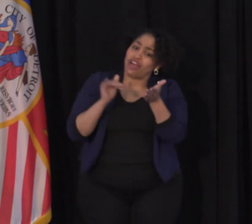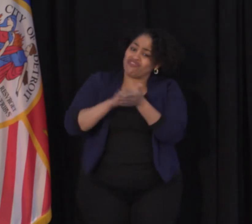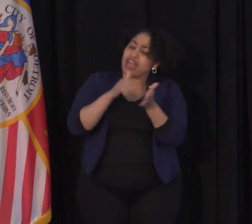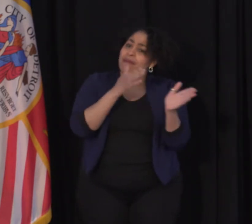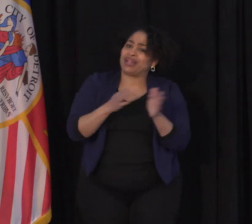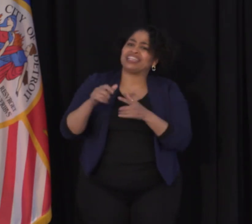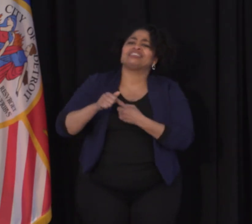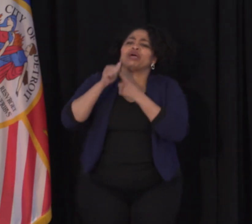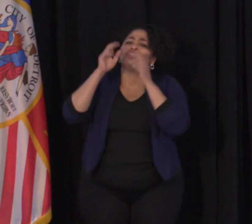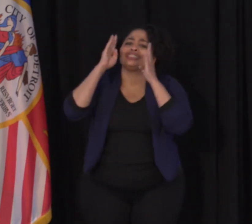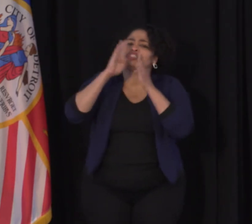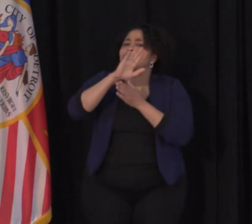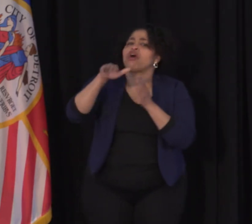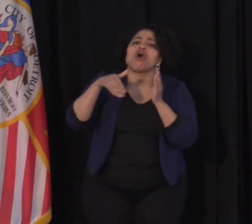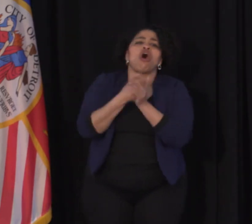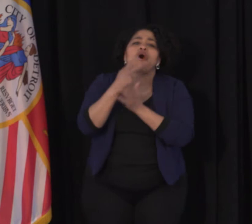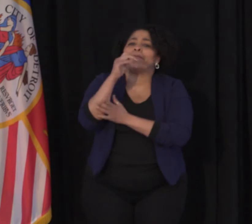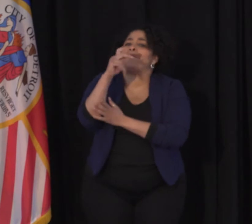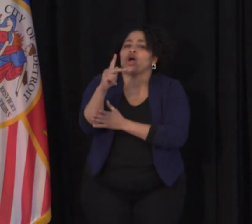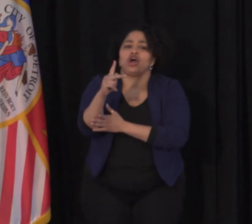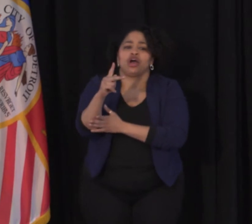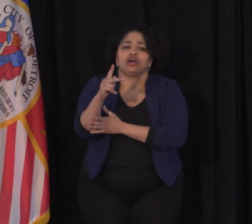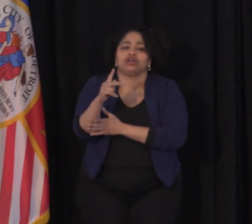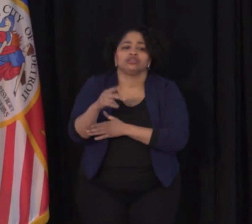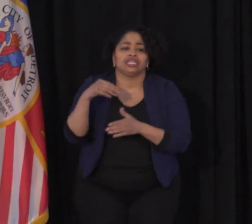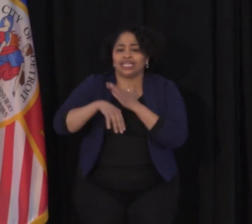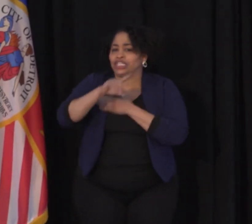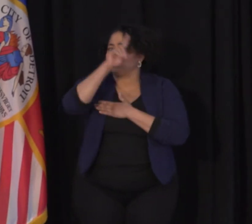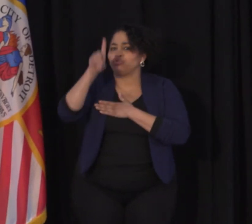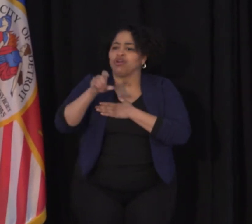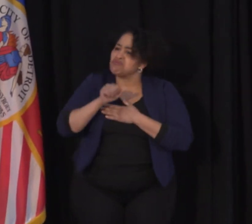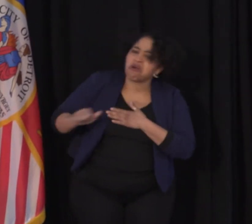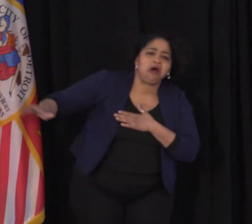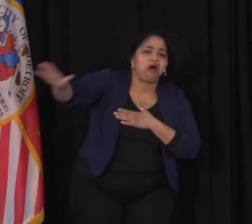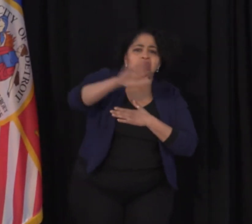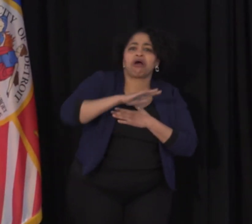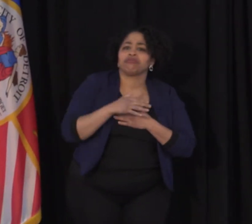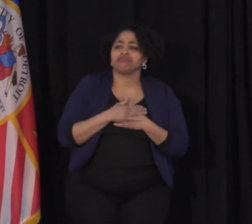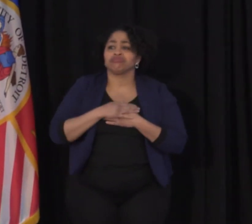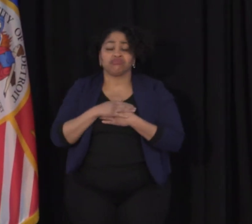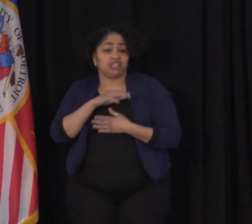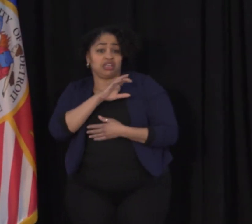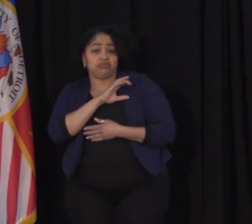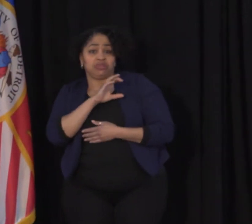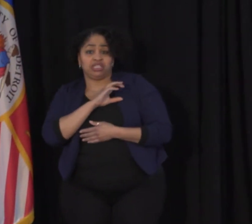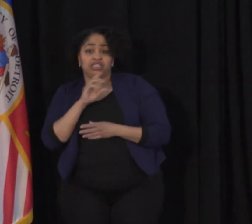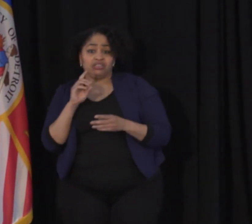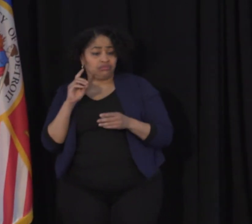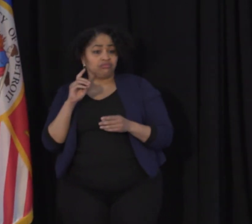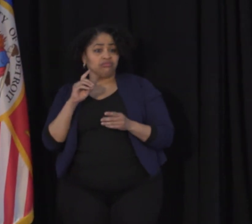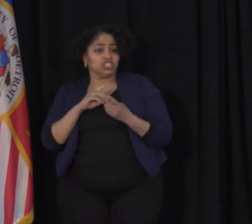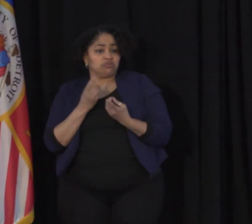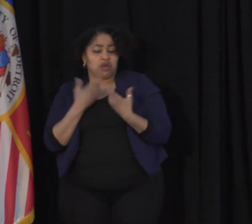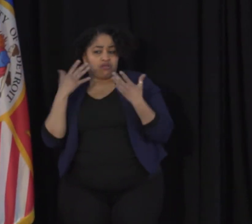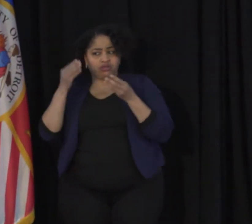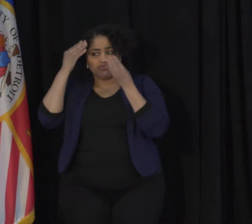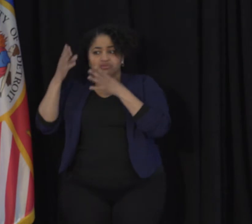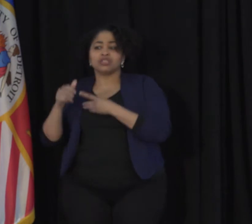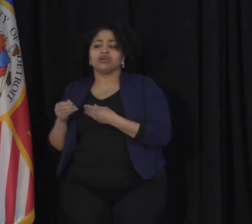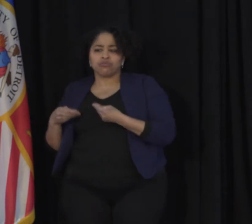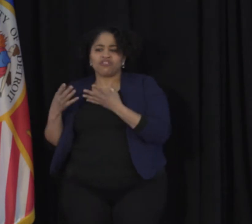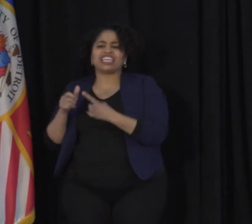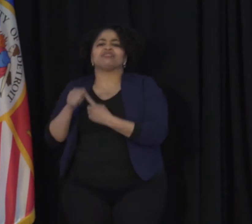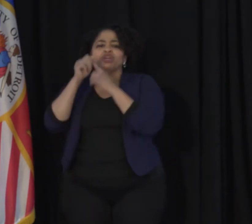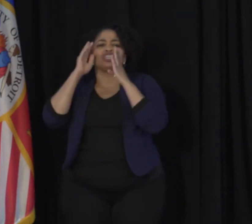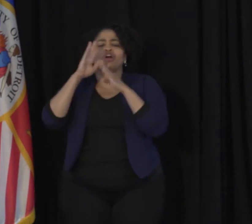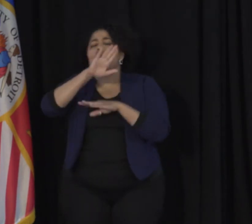special attentions to all parks in the police department or in the city of Detroit. The police department command staff has been put on notice to provide special attention